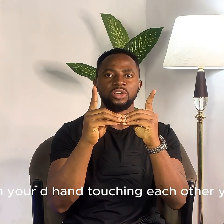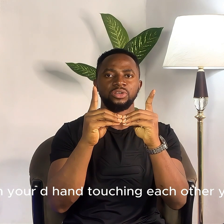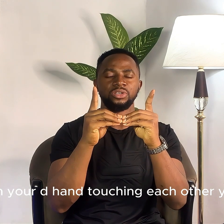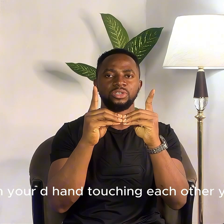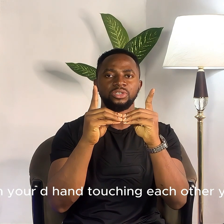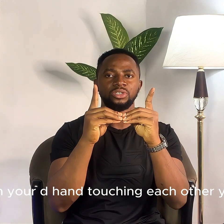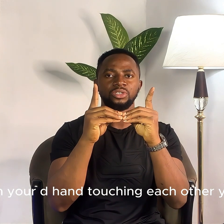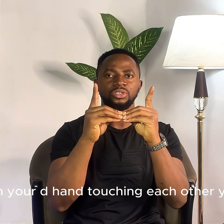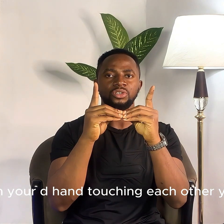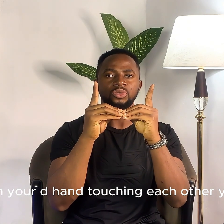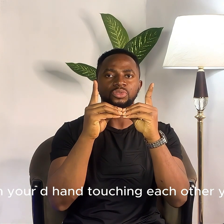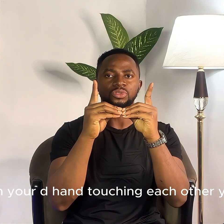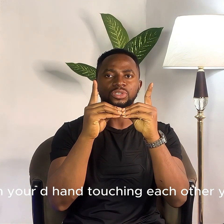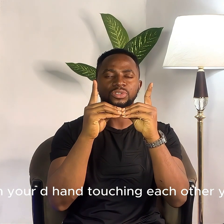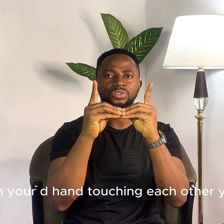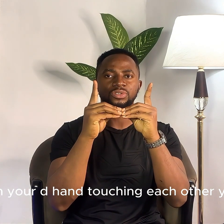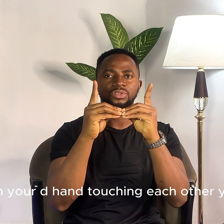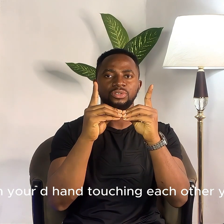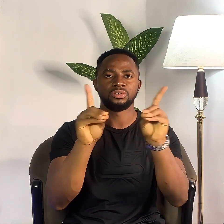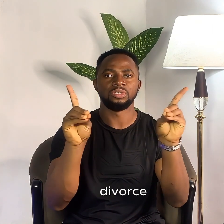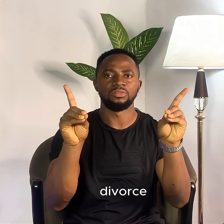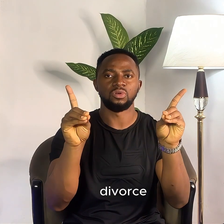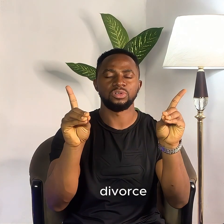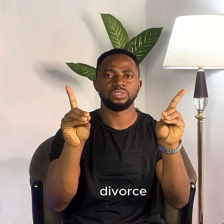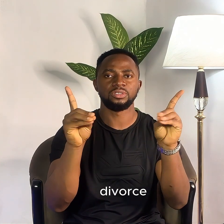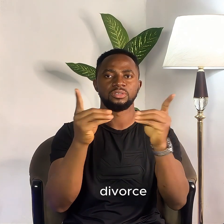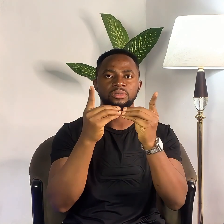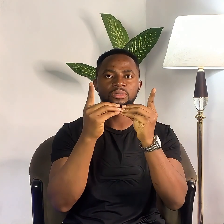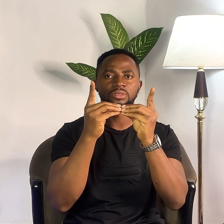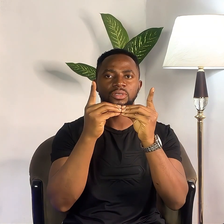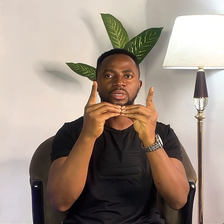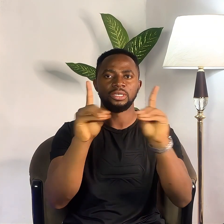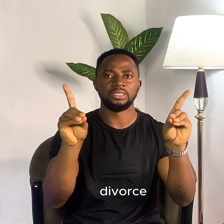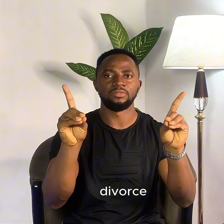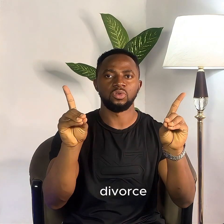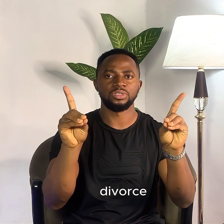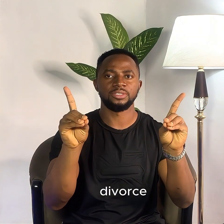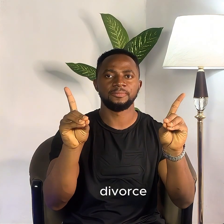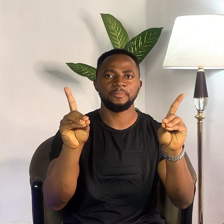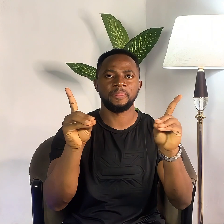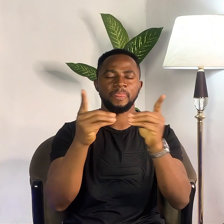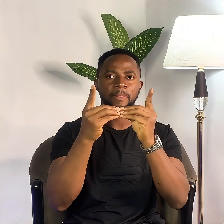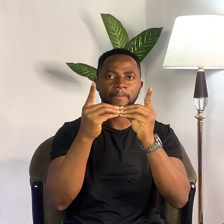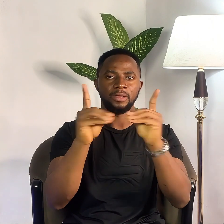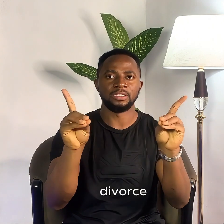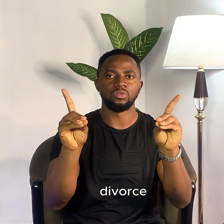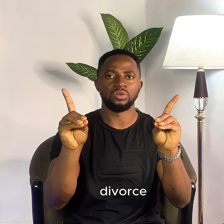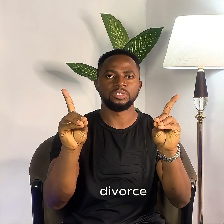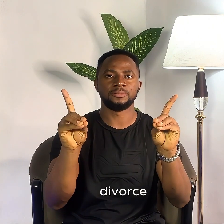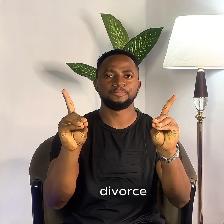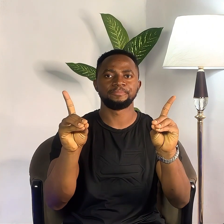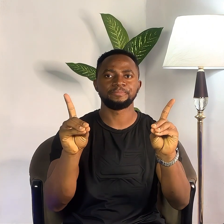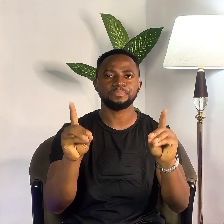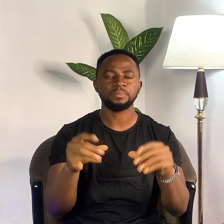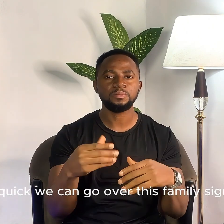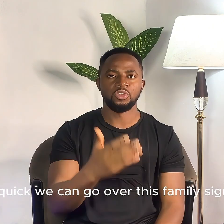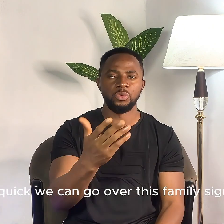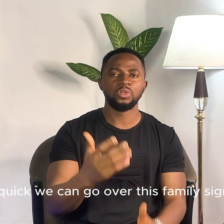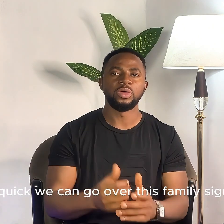other, you do this, divorce, divorce, divorce. So real quick,